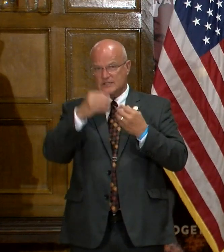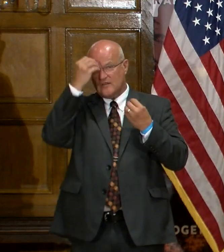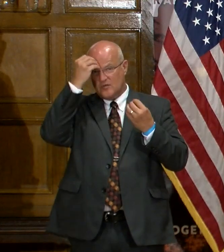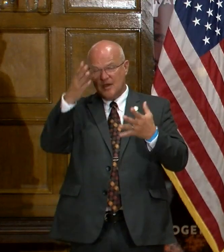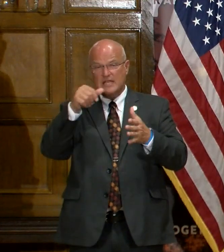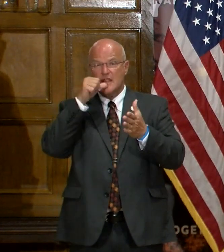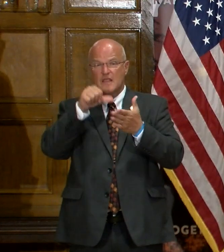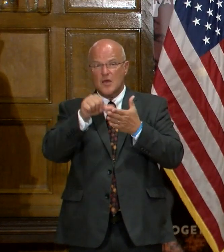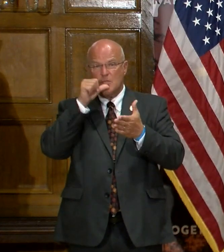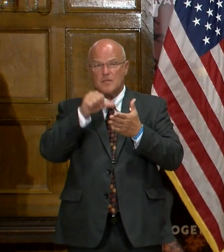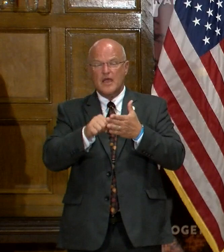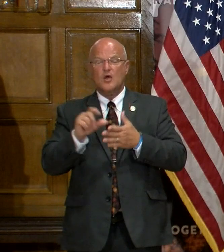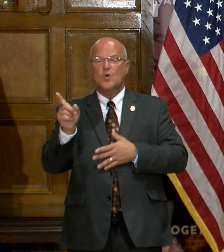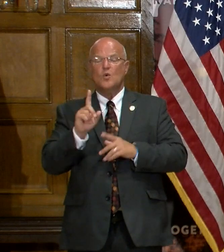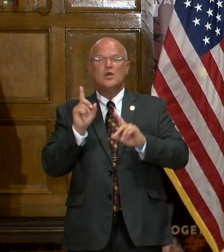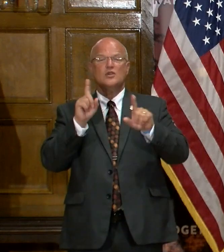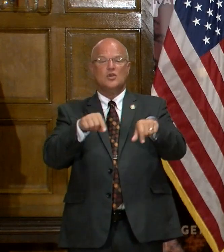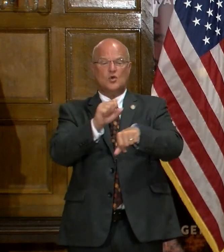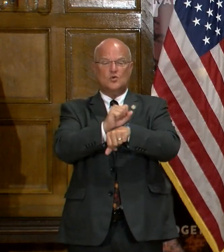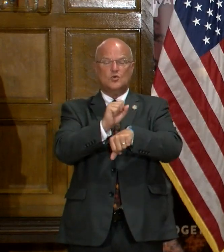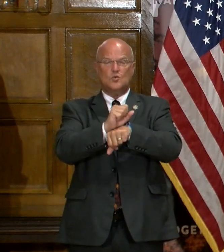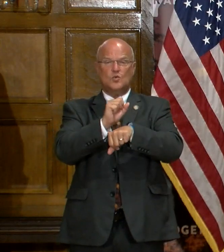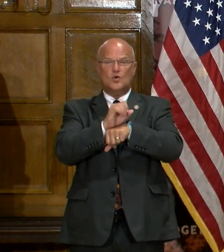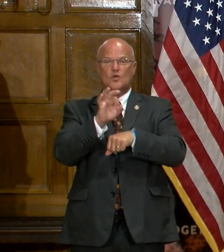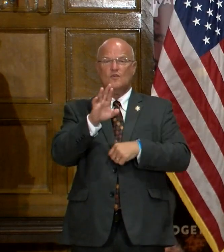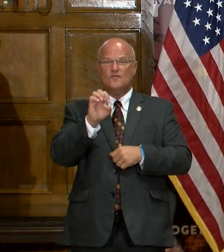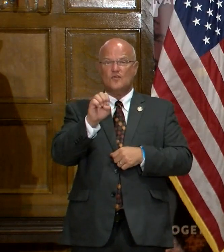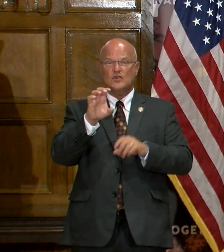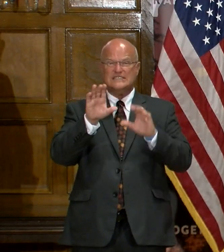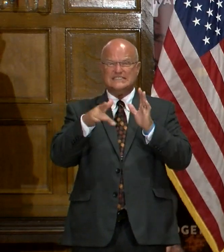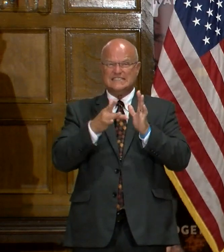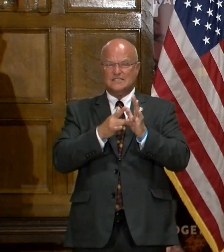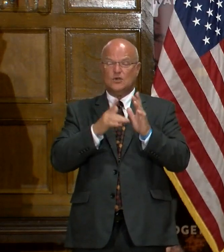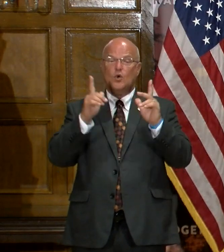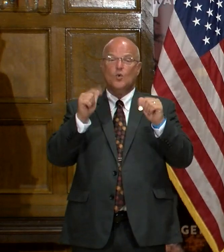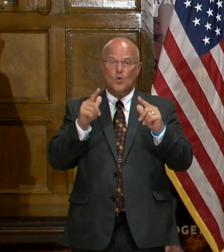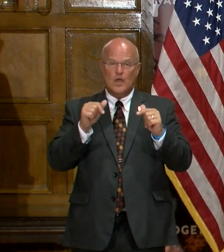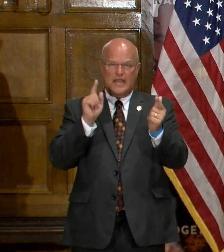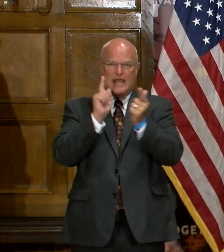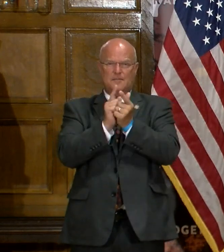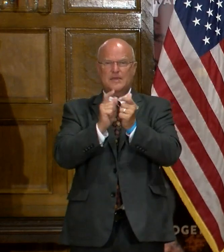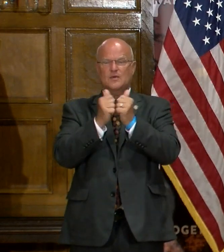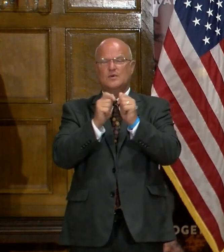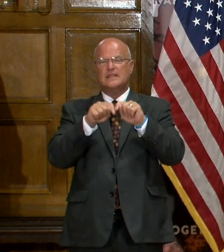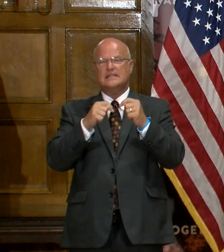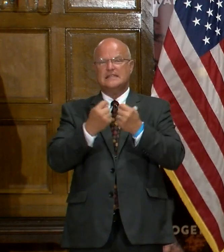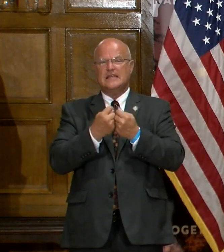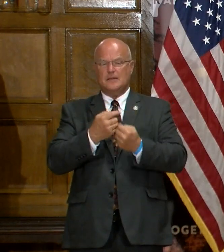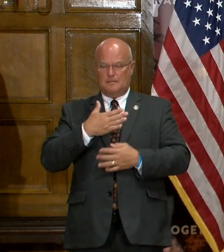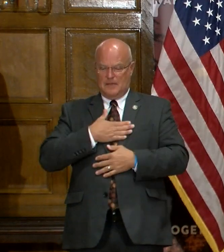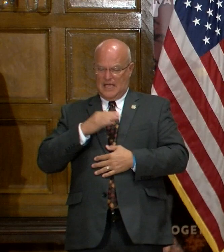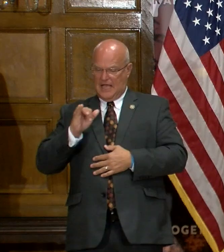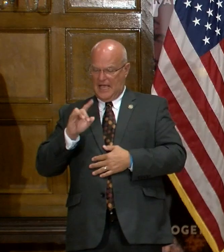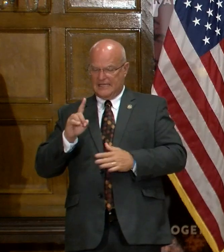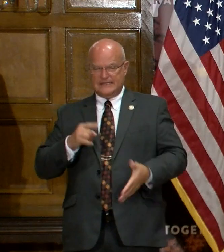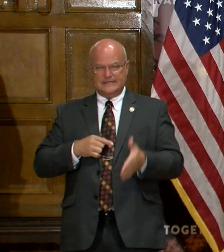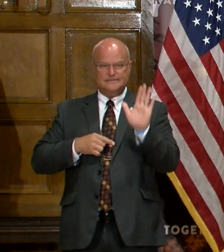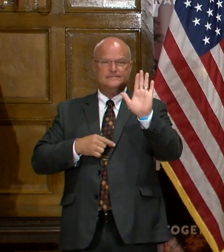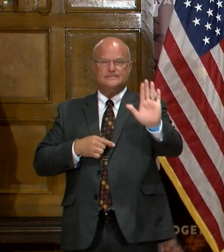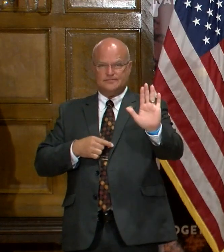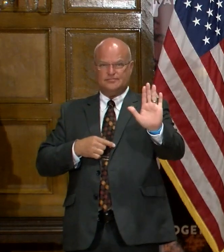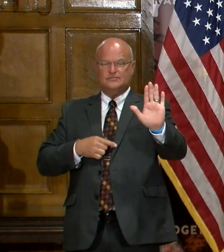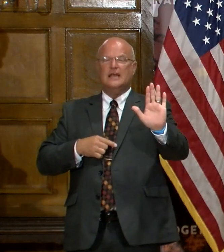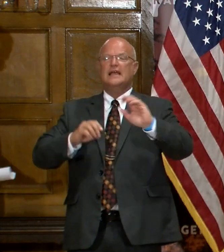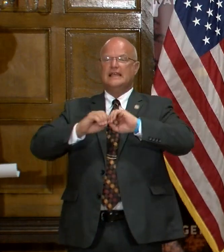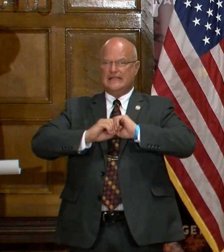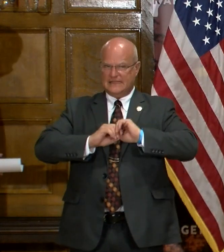in the mail. It will tell you where to go to a workforce center, when you need to go there and meet with our team, show your identification so we can clear that up